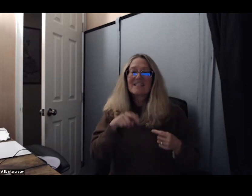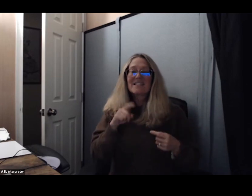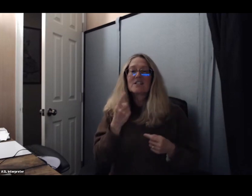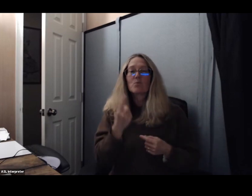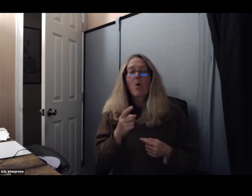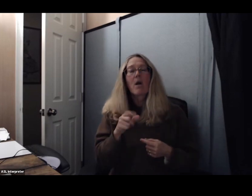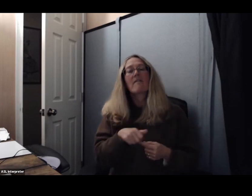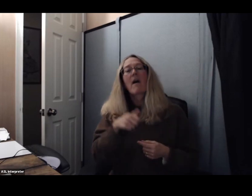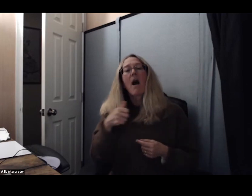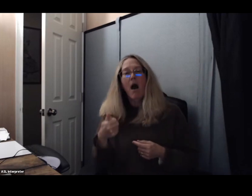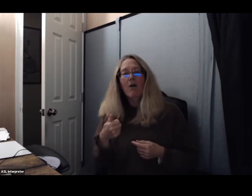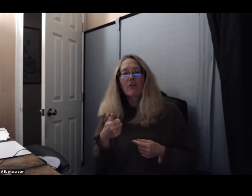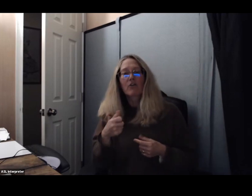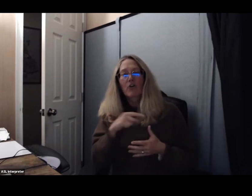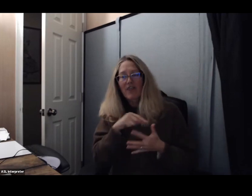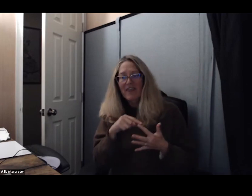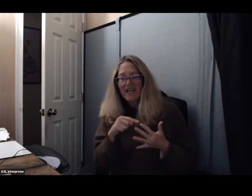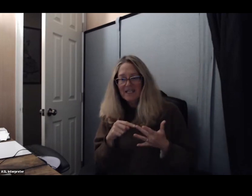other efforts.